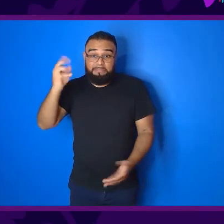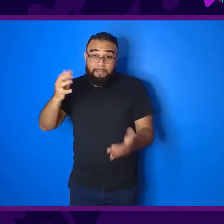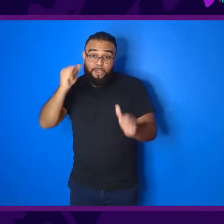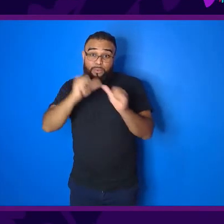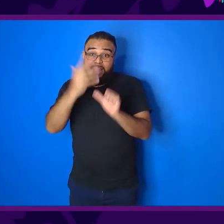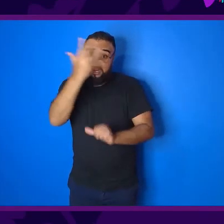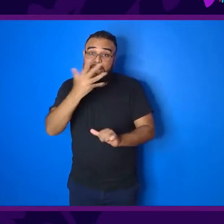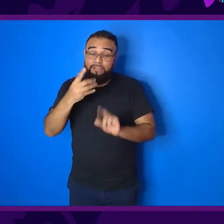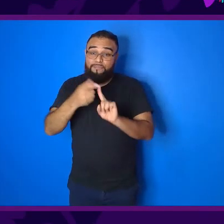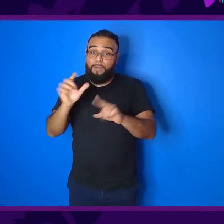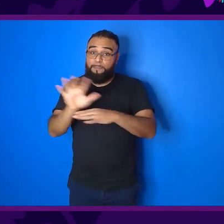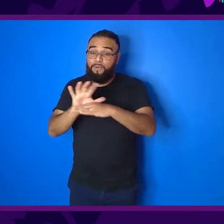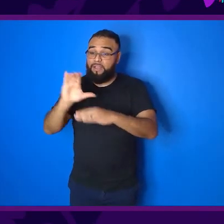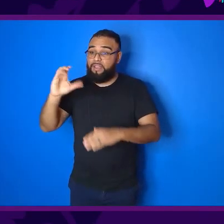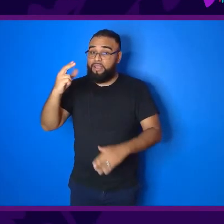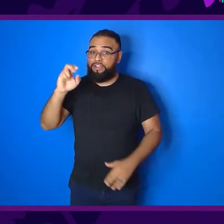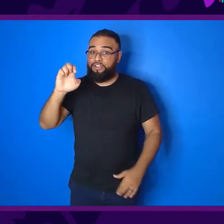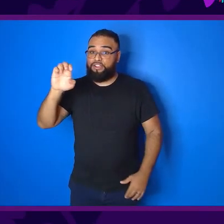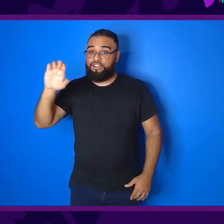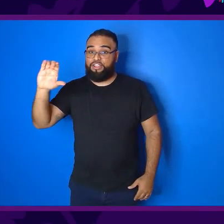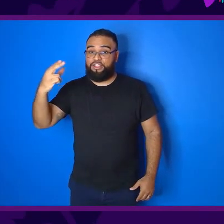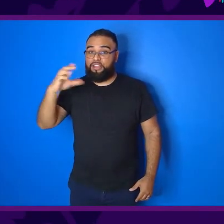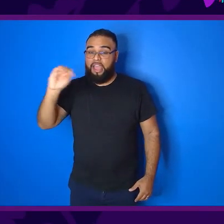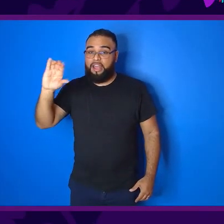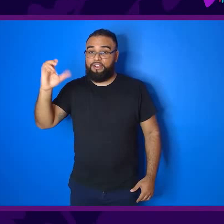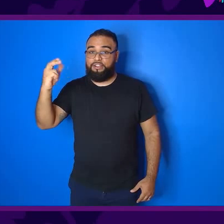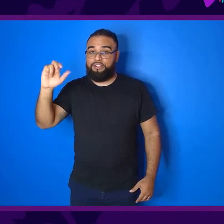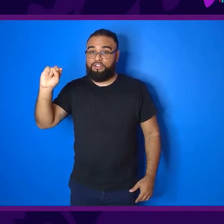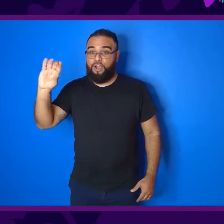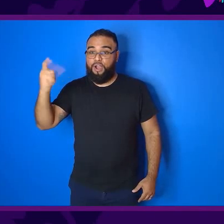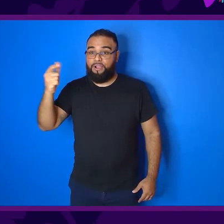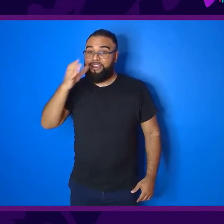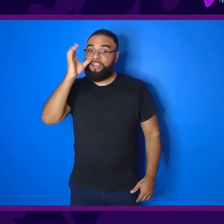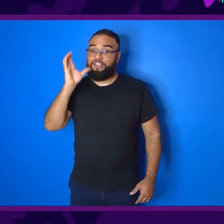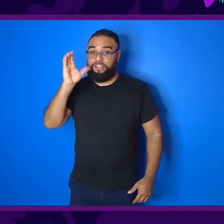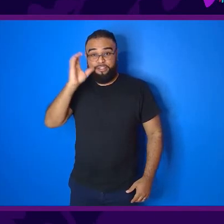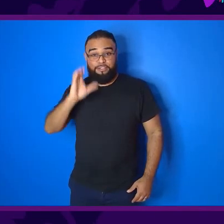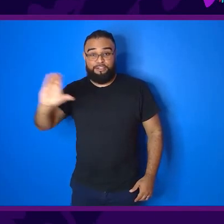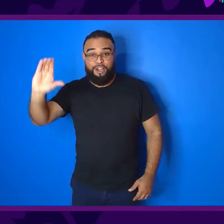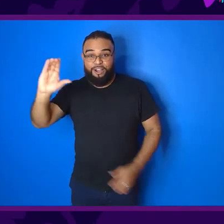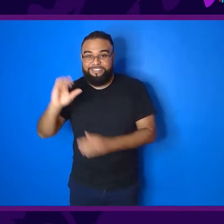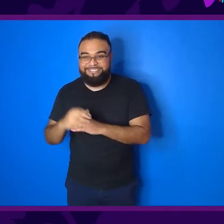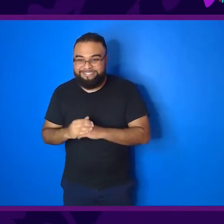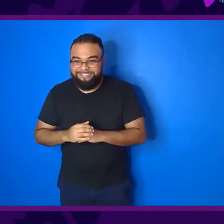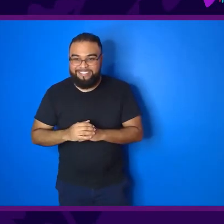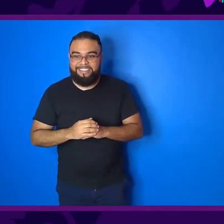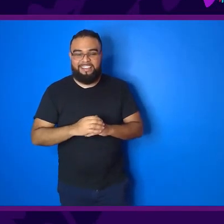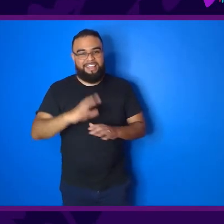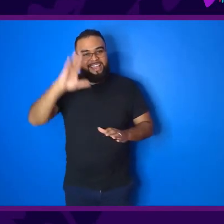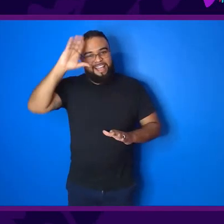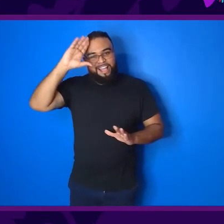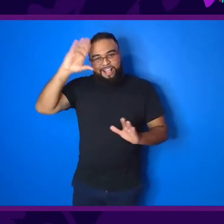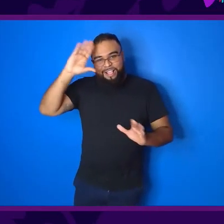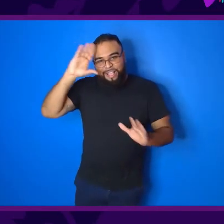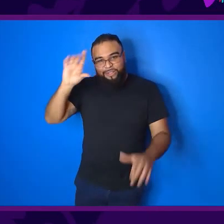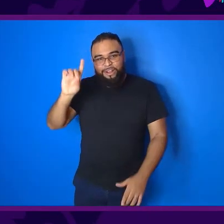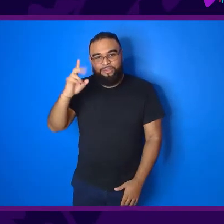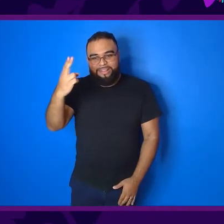please. Hello, how are you? I'm here. How are you? Happy birthday,